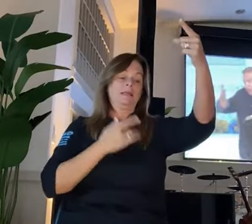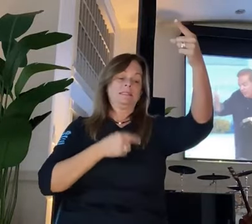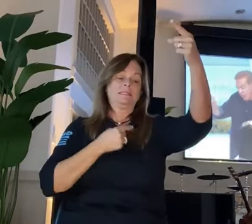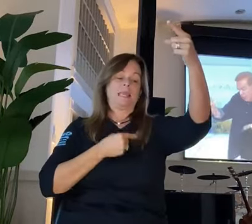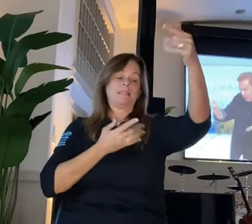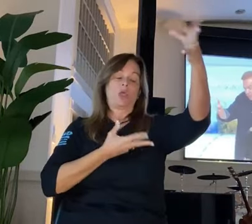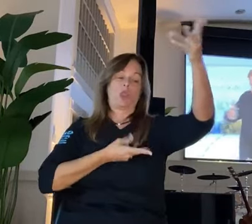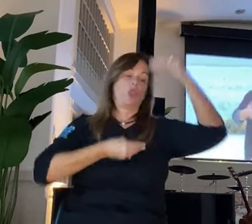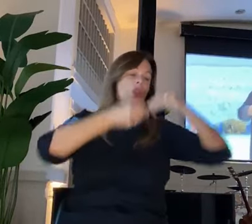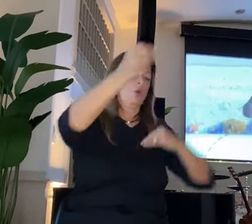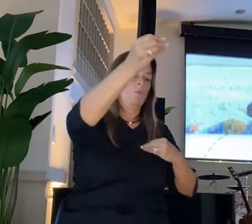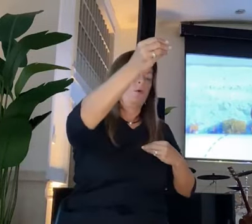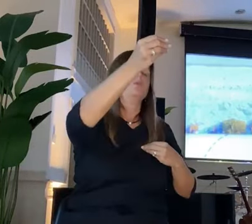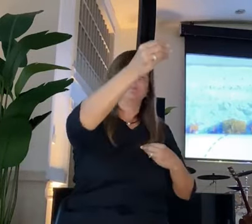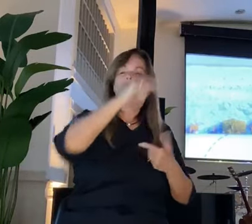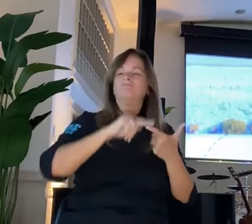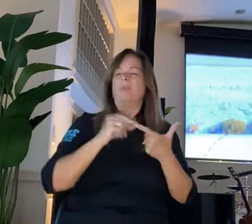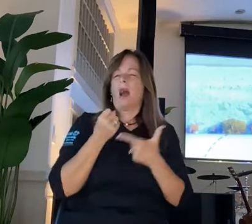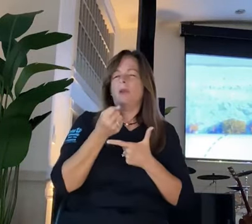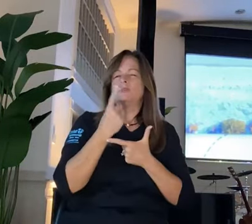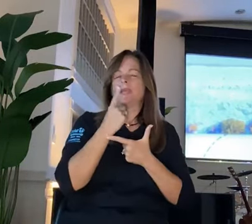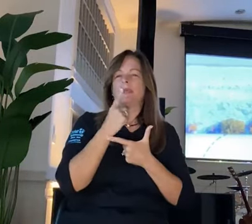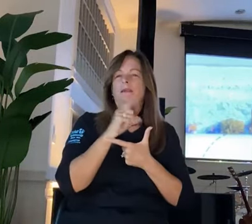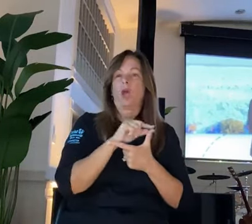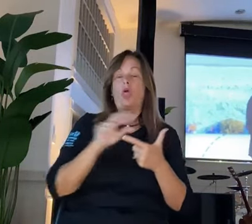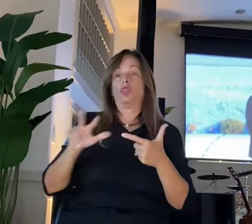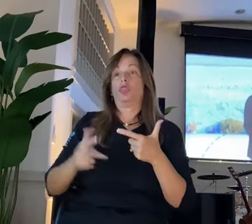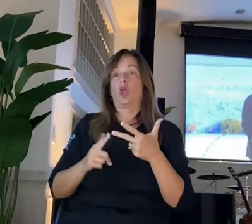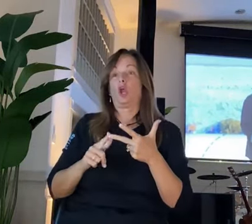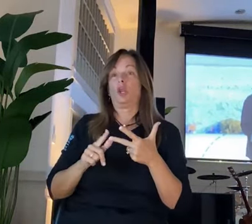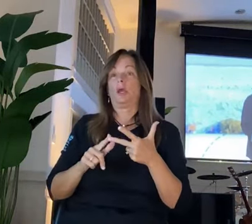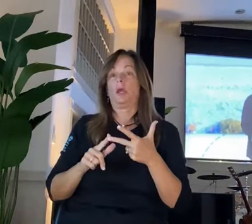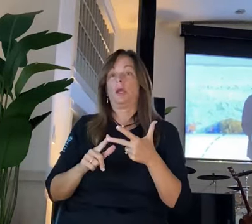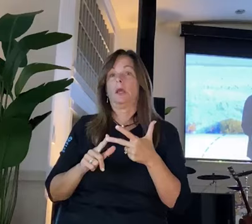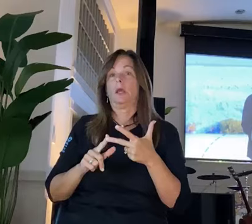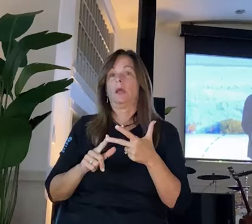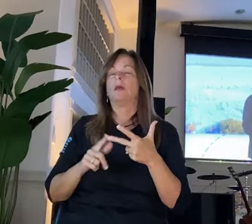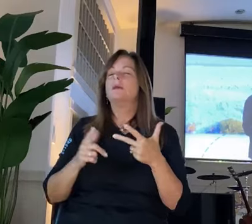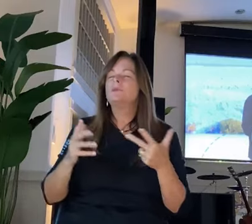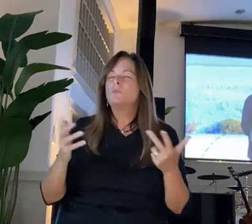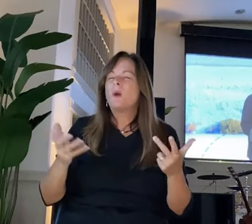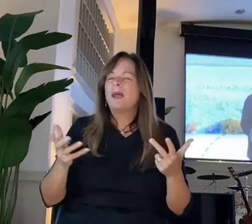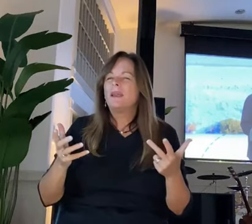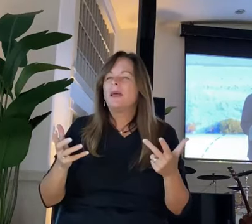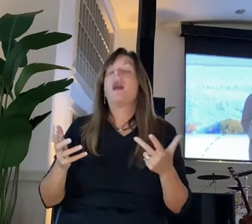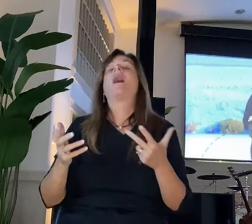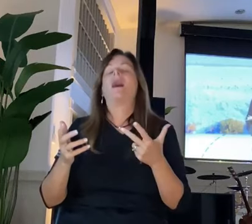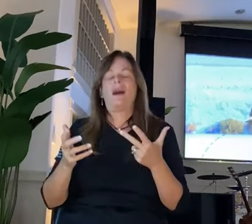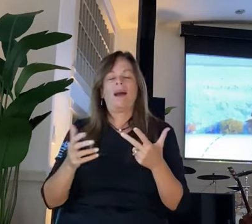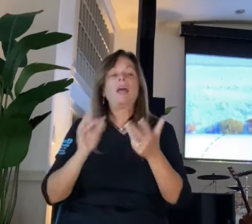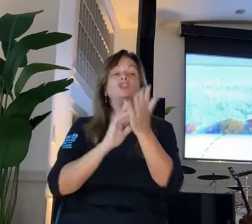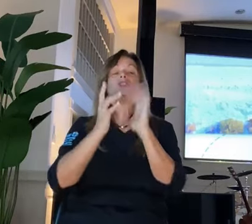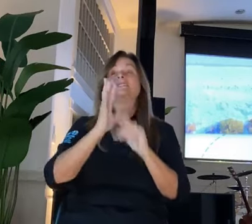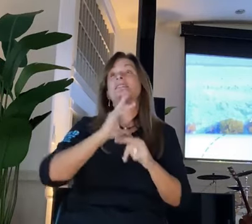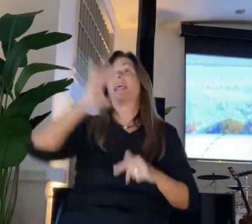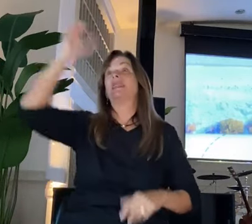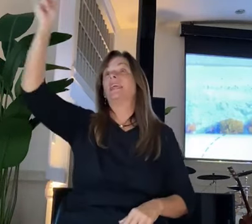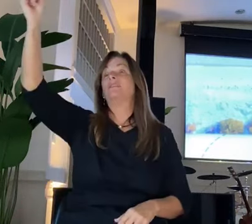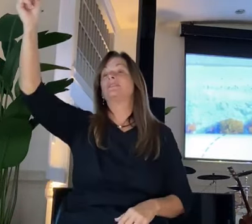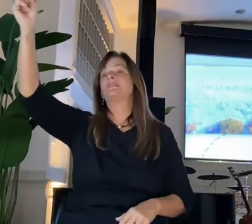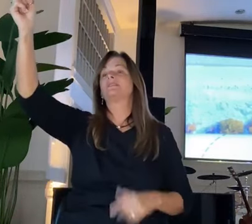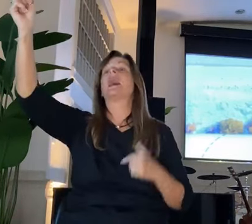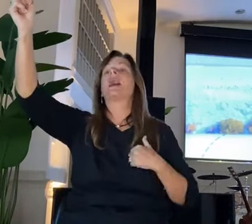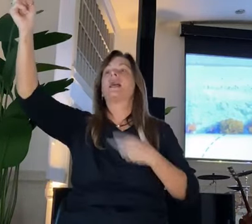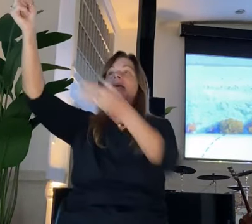see the work of the Holy Spirit in our lives. But he's the first one mentioned in the Bible by name in Genesis chapter 1. He was there at